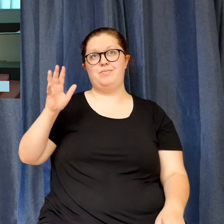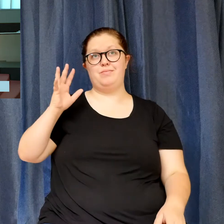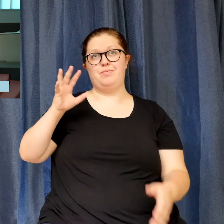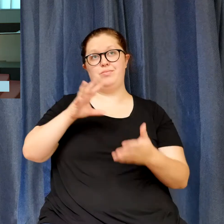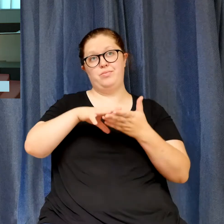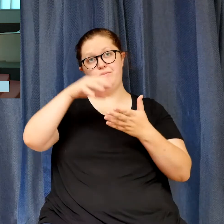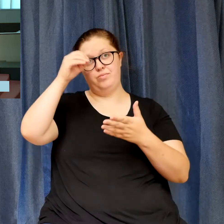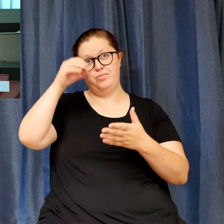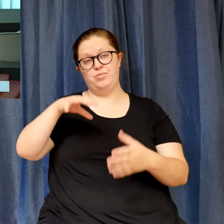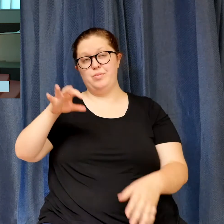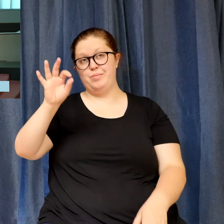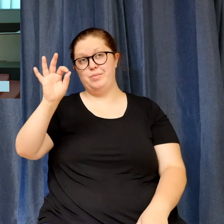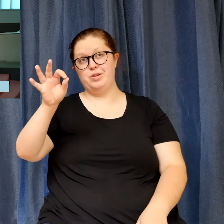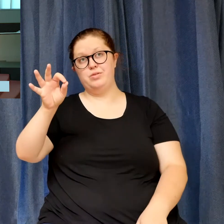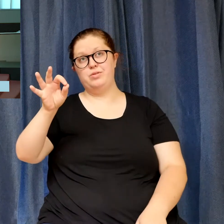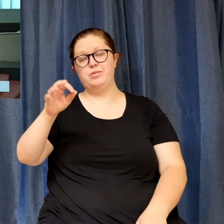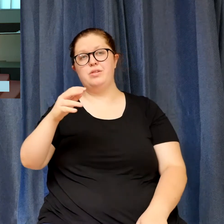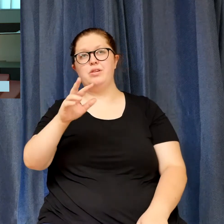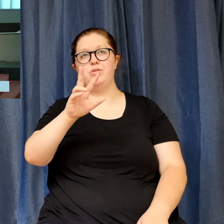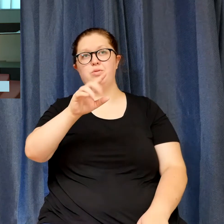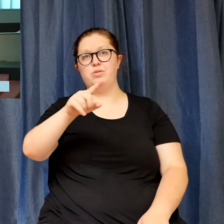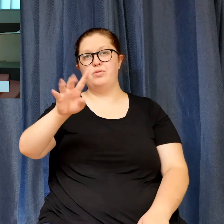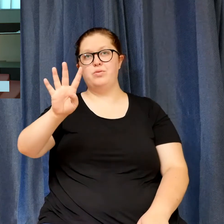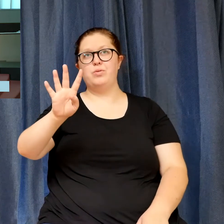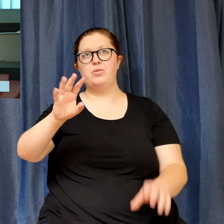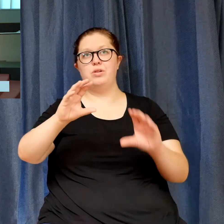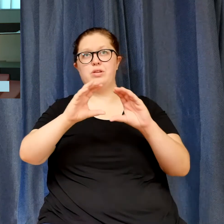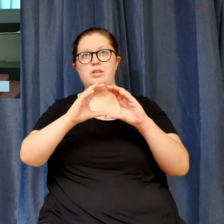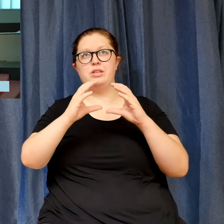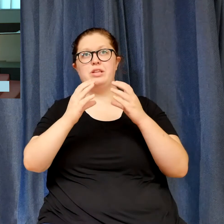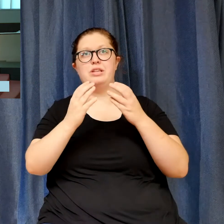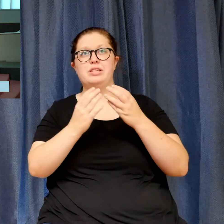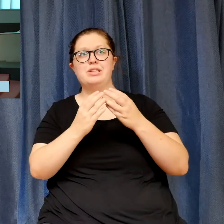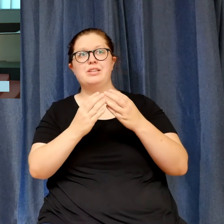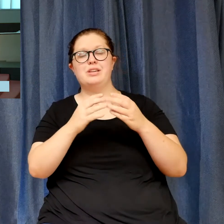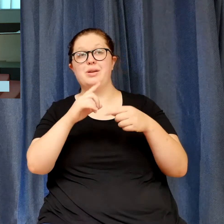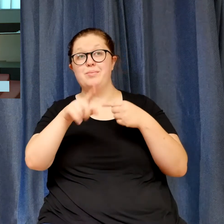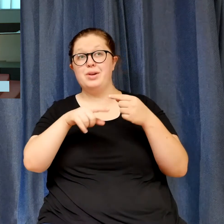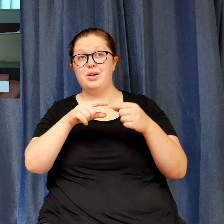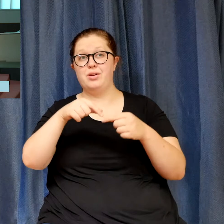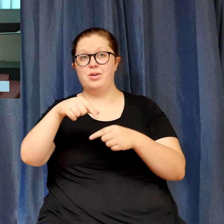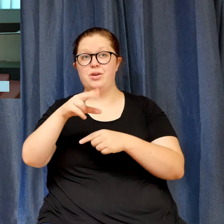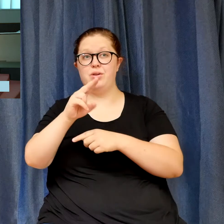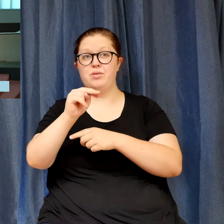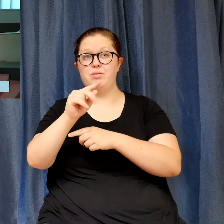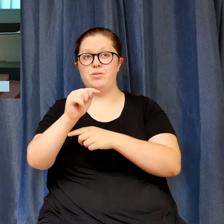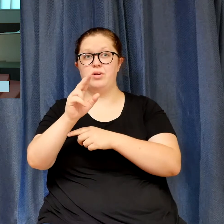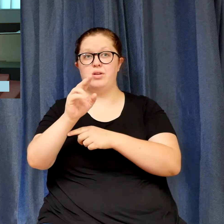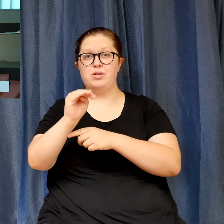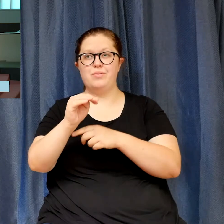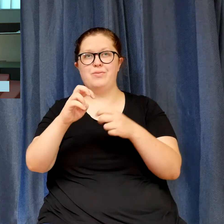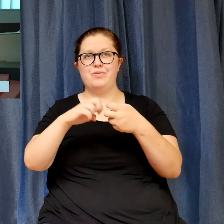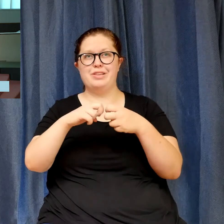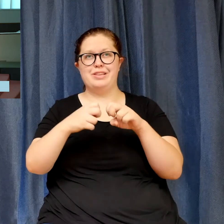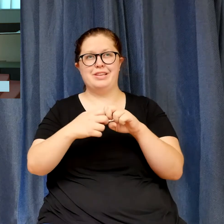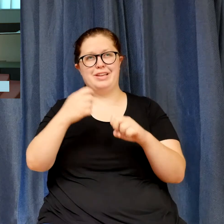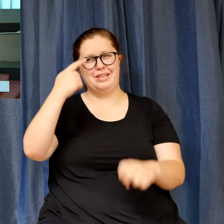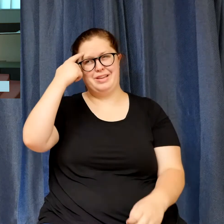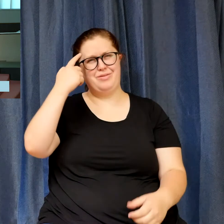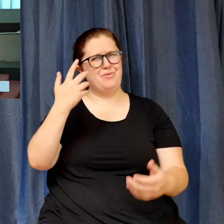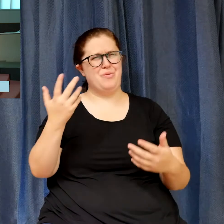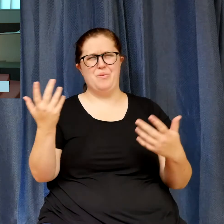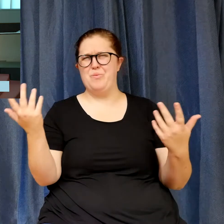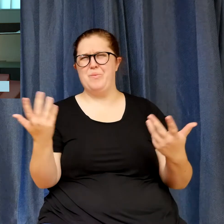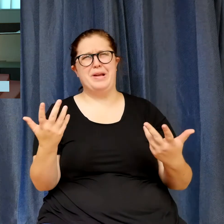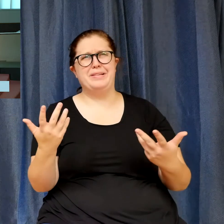student, had 3 or 4 classes as a ministry student on quantum physics. I thought, what is this